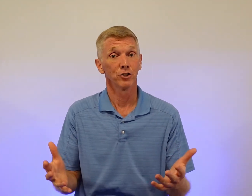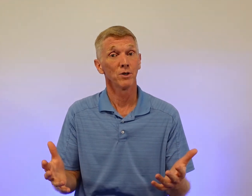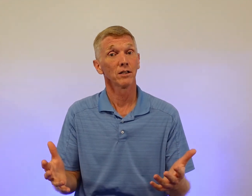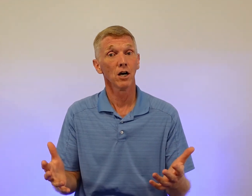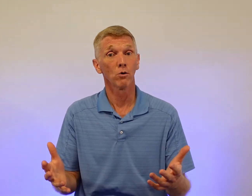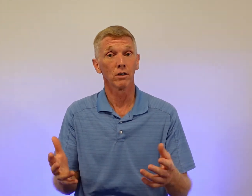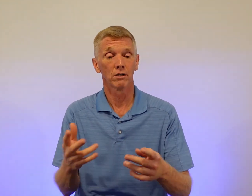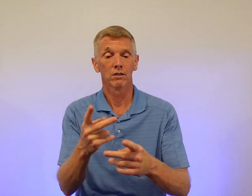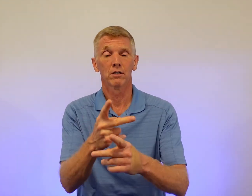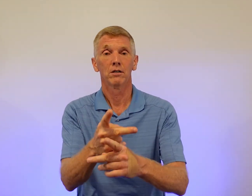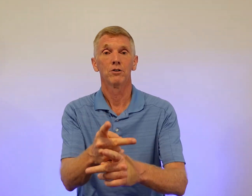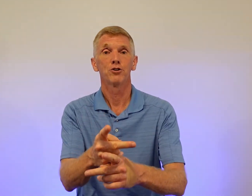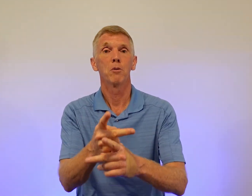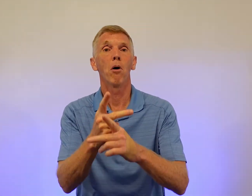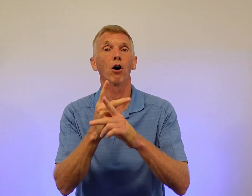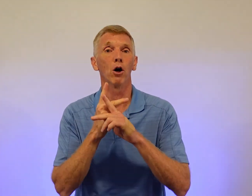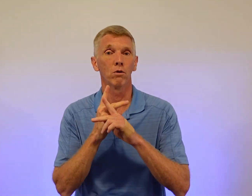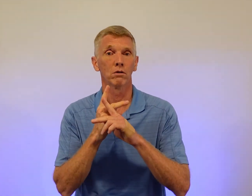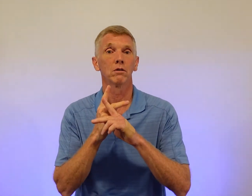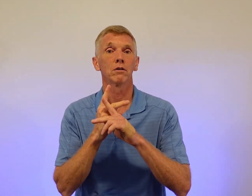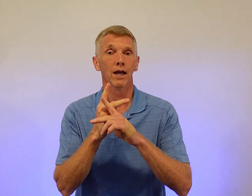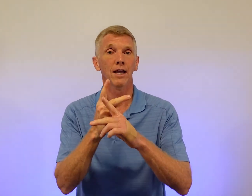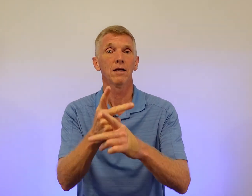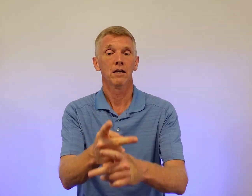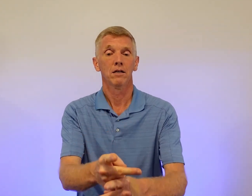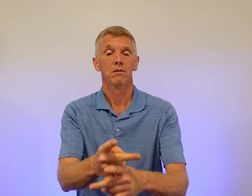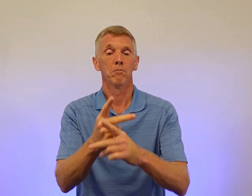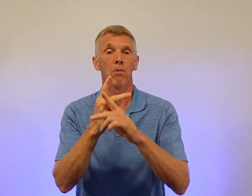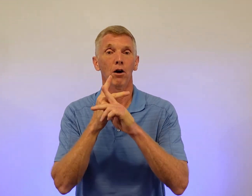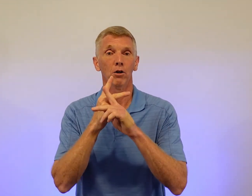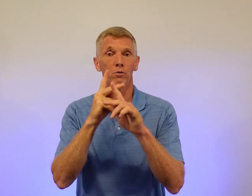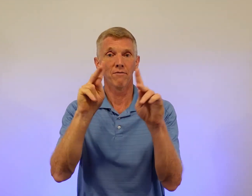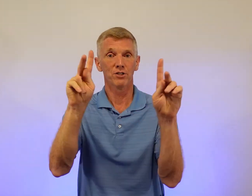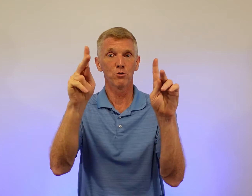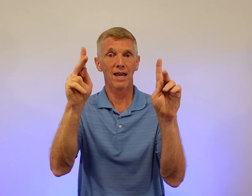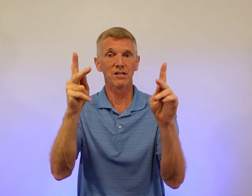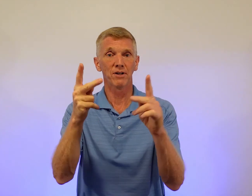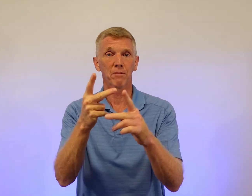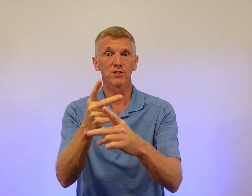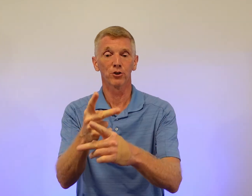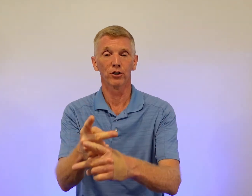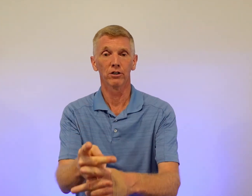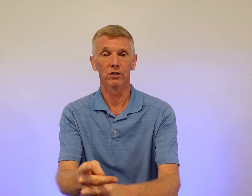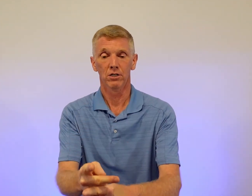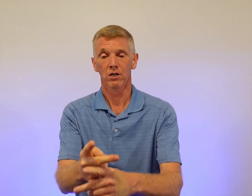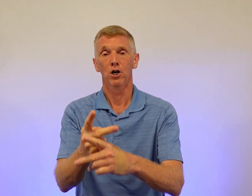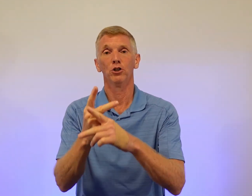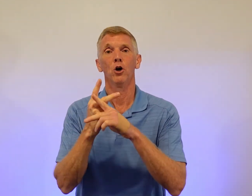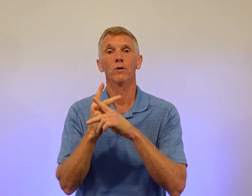a loan to borrow? Okay? Borrow. We have these 2 Ks. We talked about this earlier. A loan.